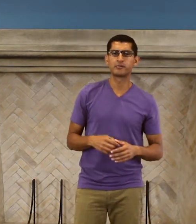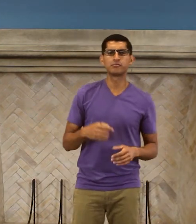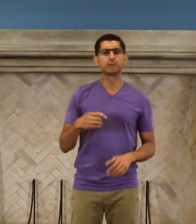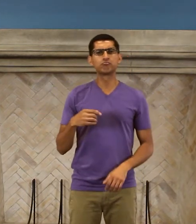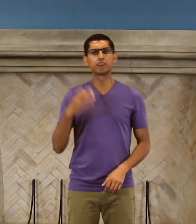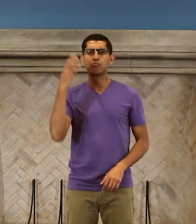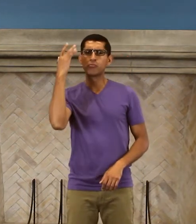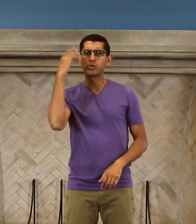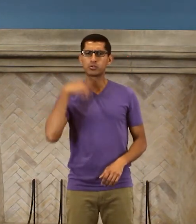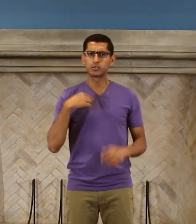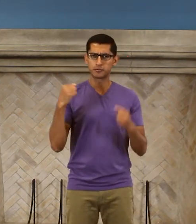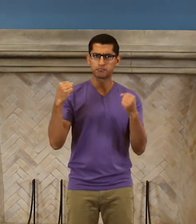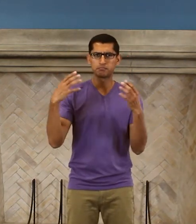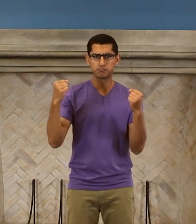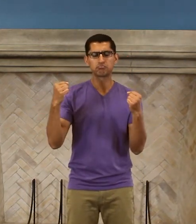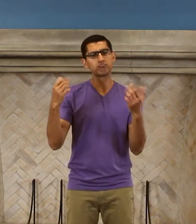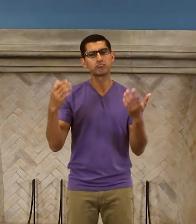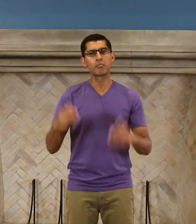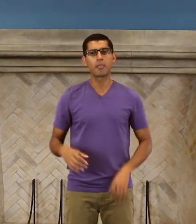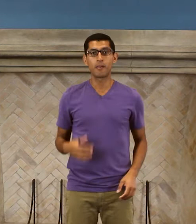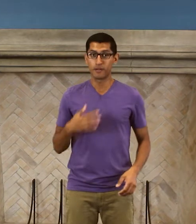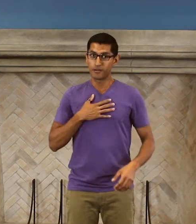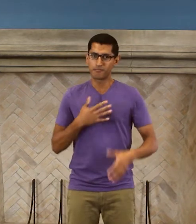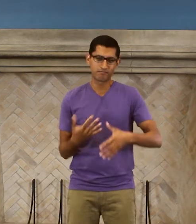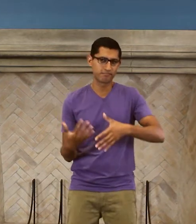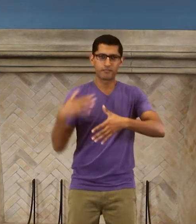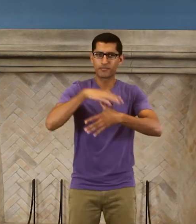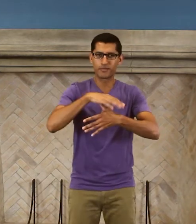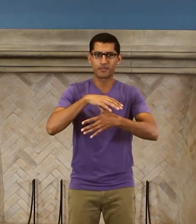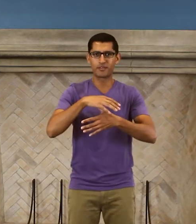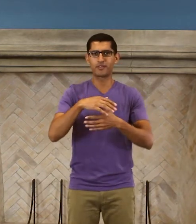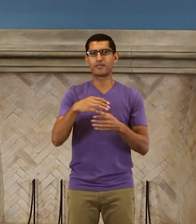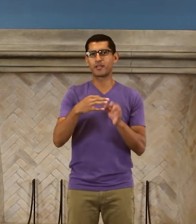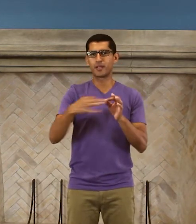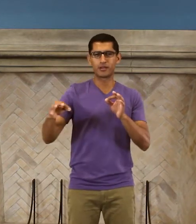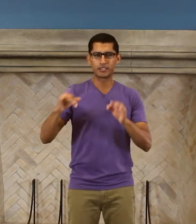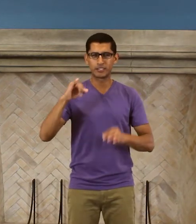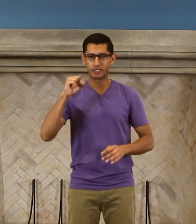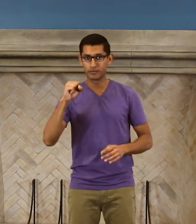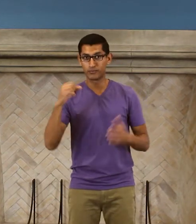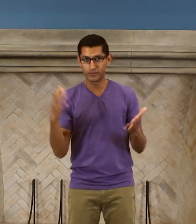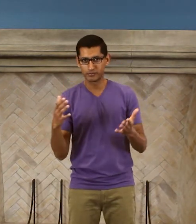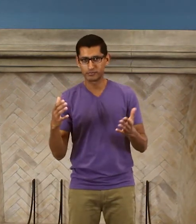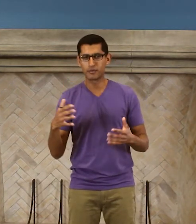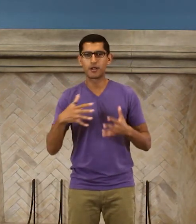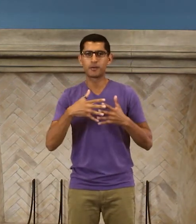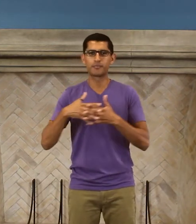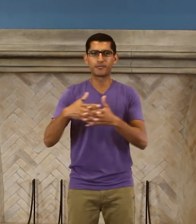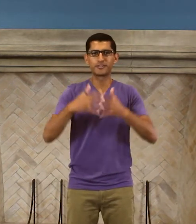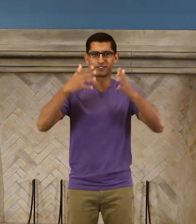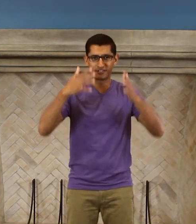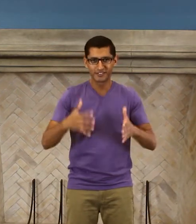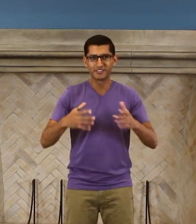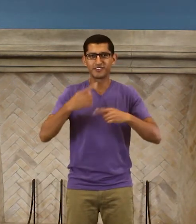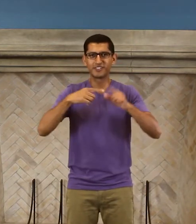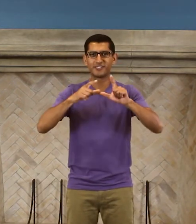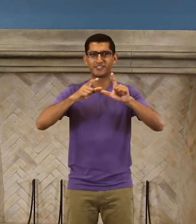I'll go deeper. So why do I sign? My priority language is American